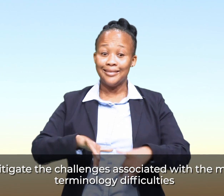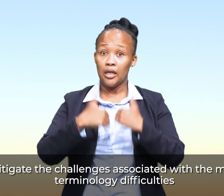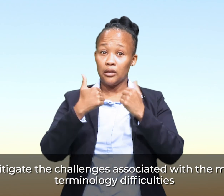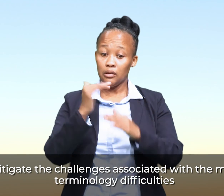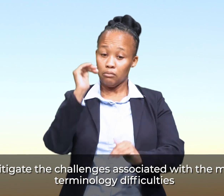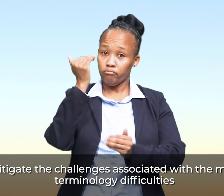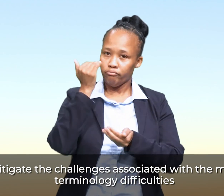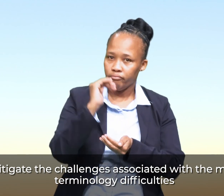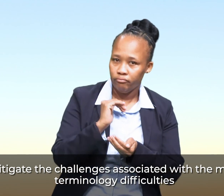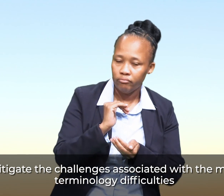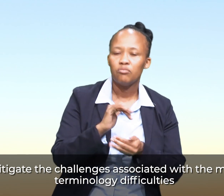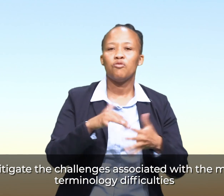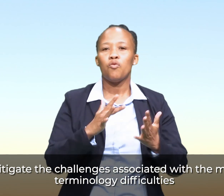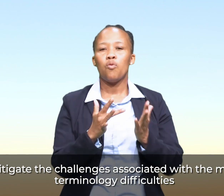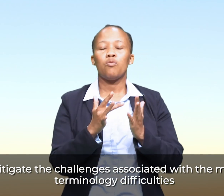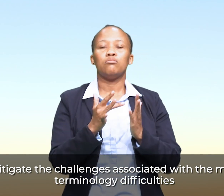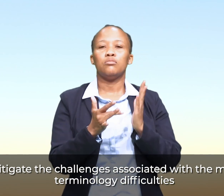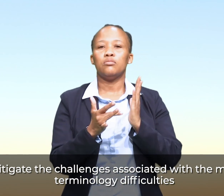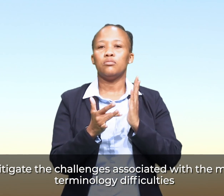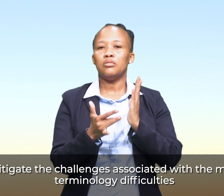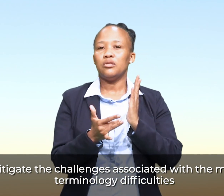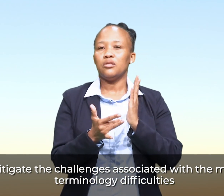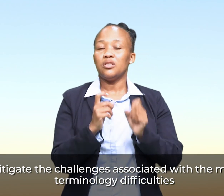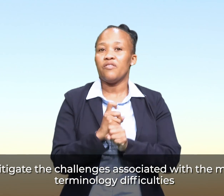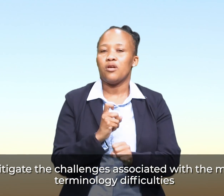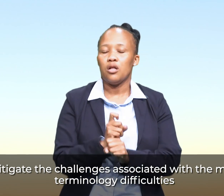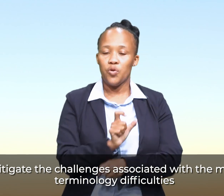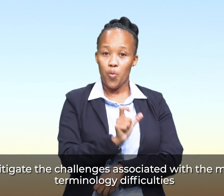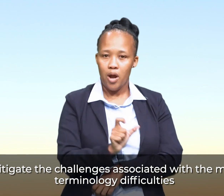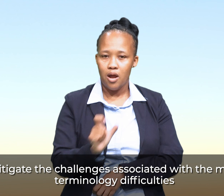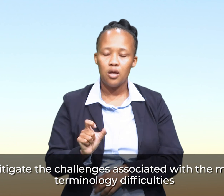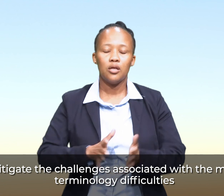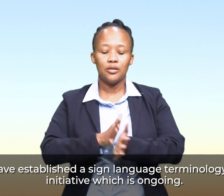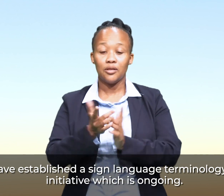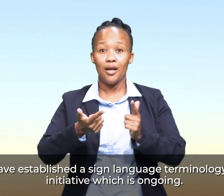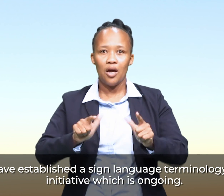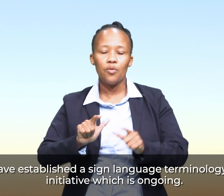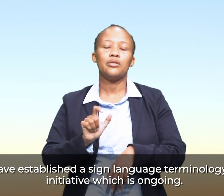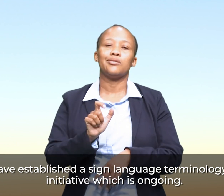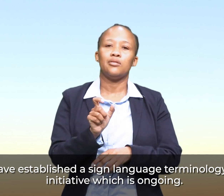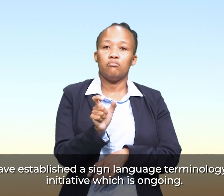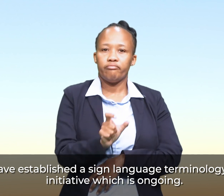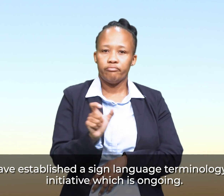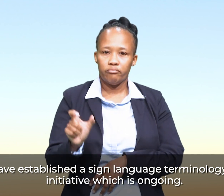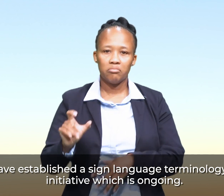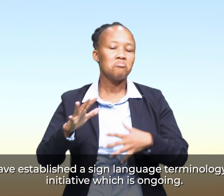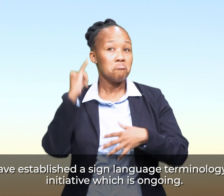To mitigate the challenges associated with module terminology difficulties, we have established a Sign Language Terminology